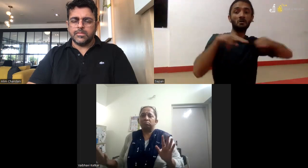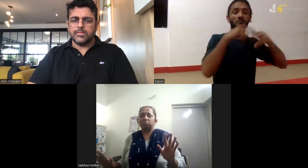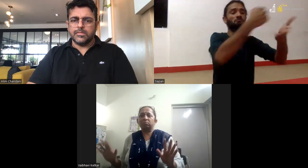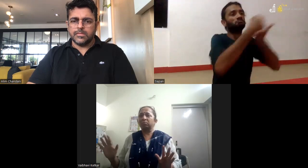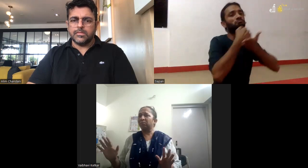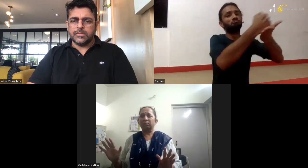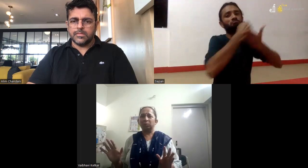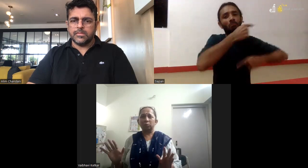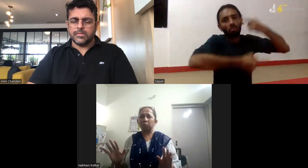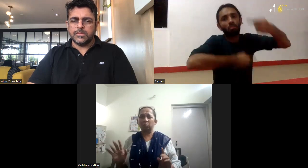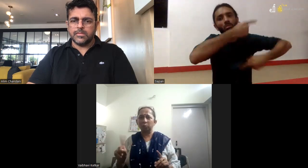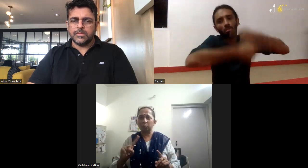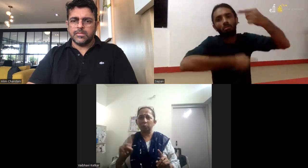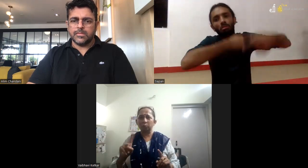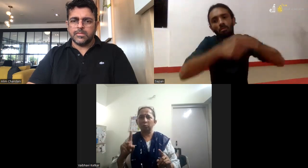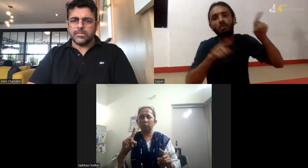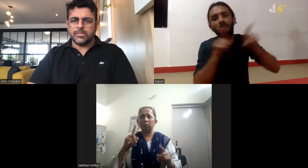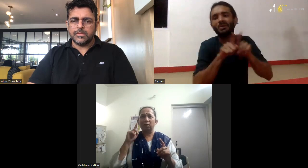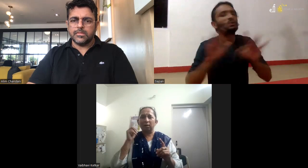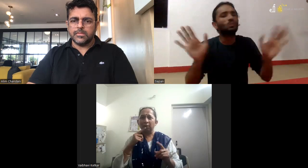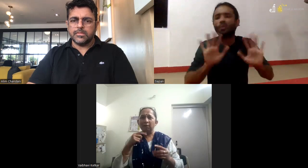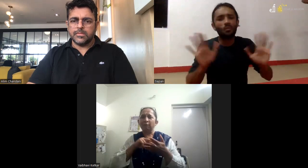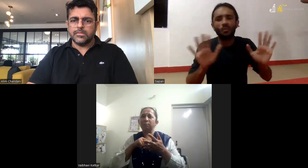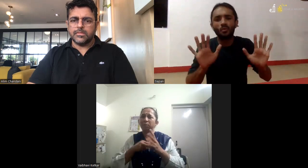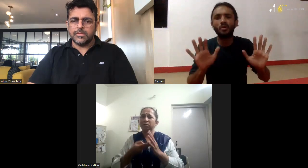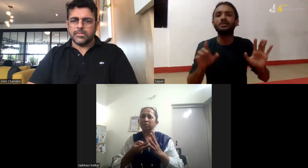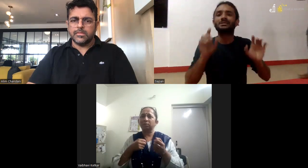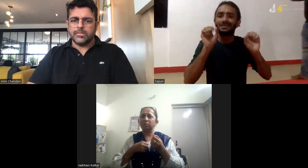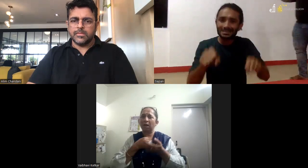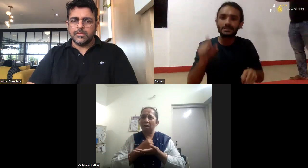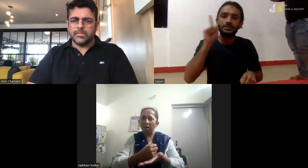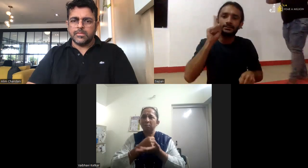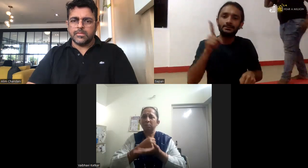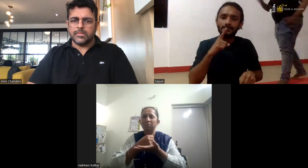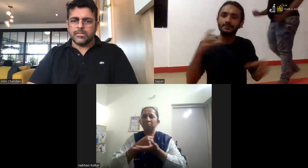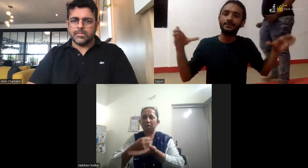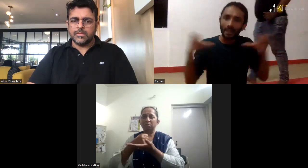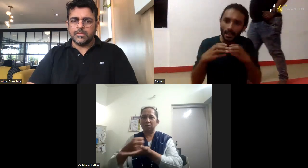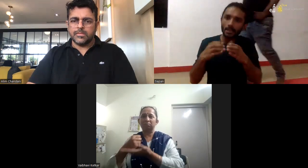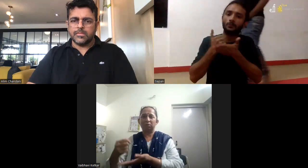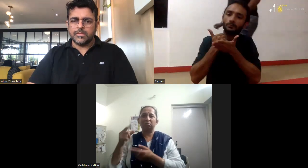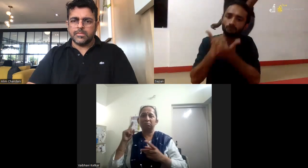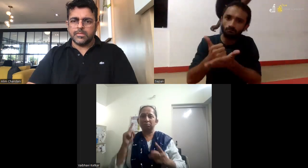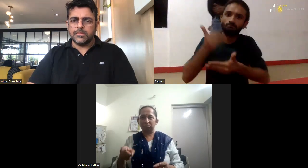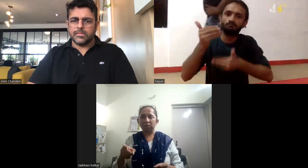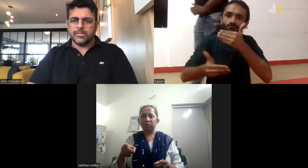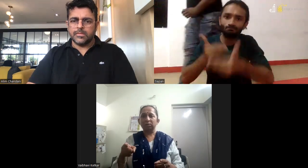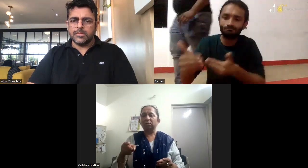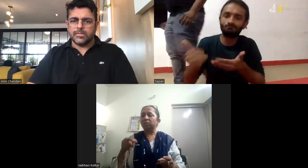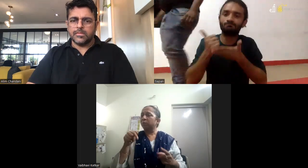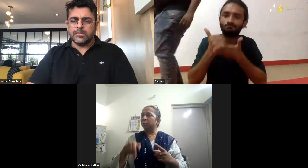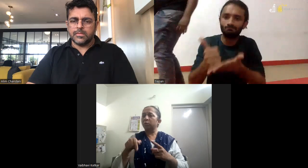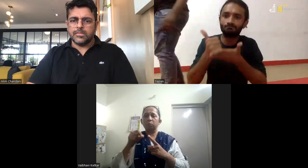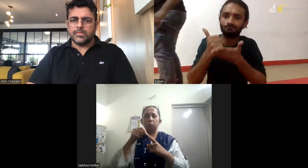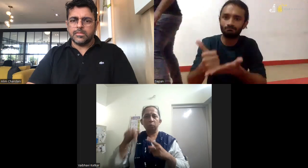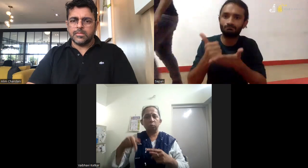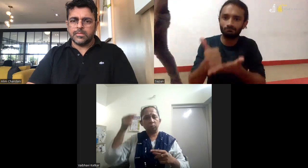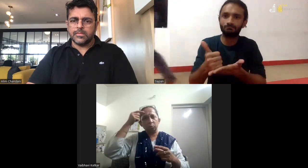important. It's not enough. We still have to work together, not in silos, but to have a people